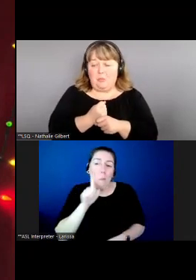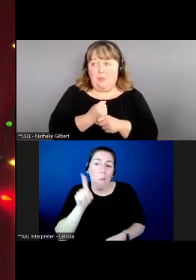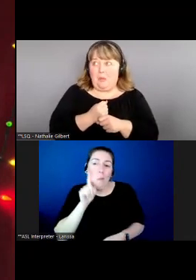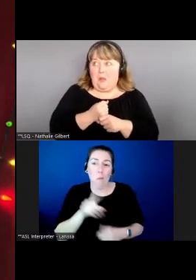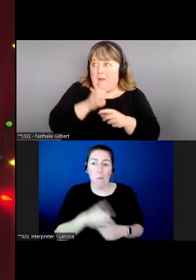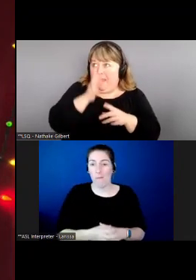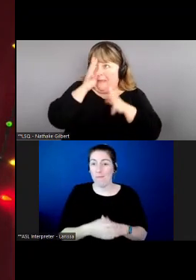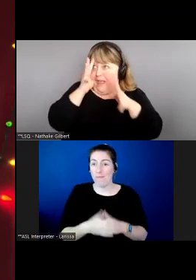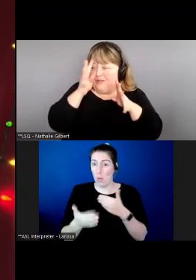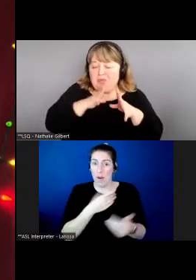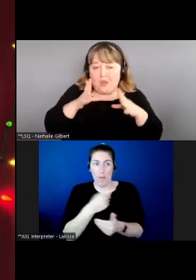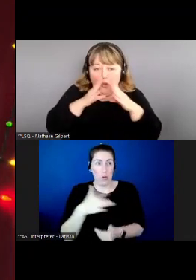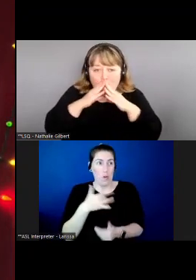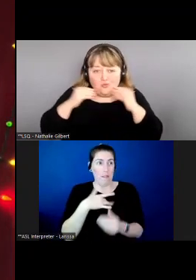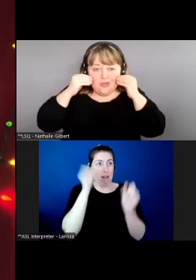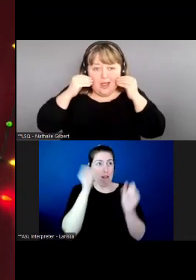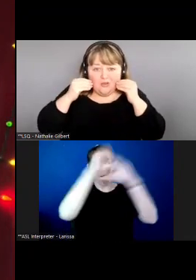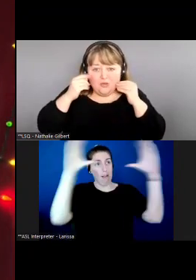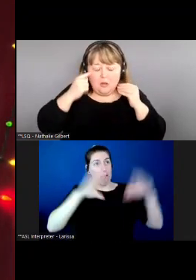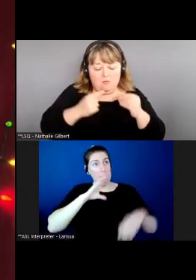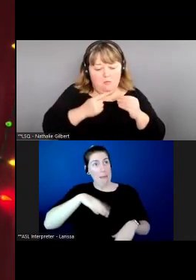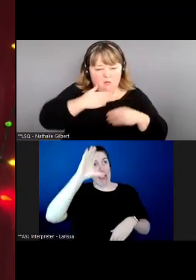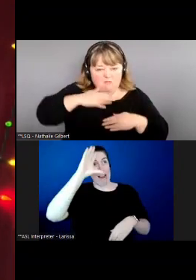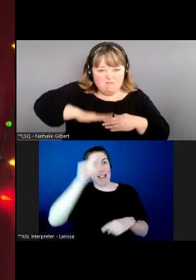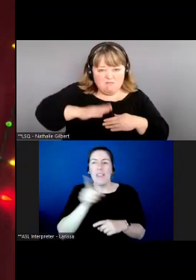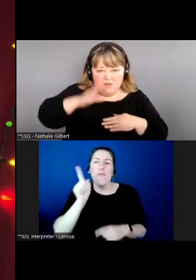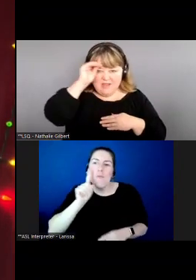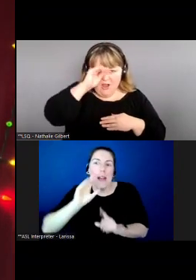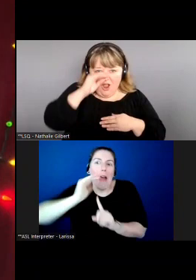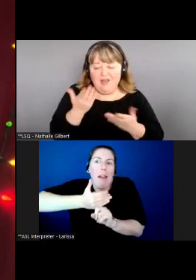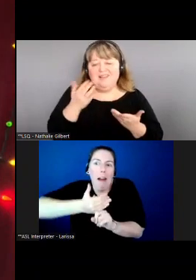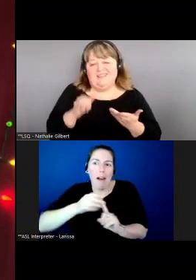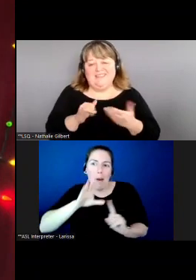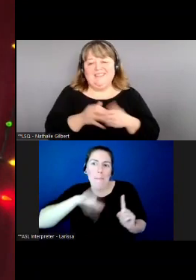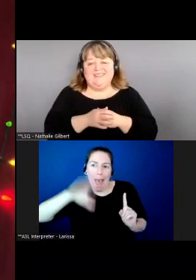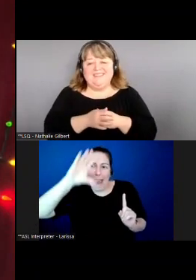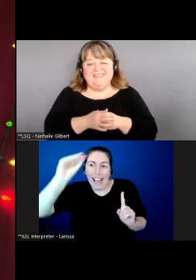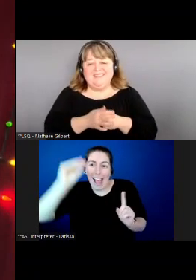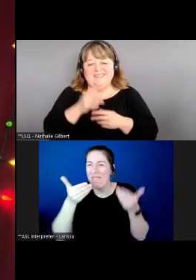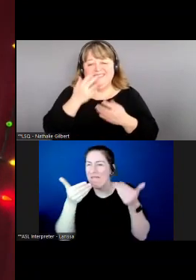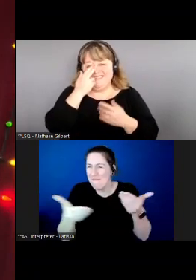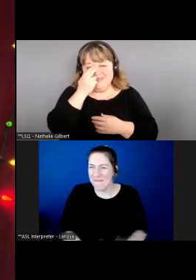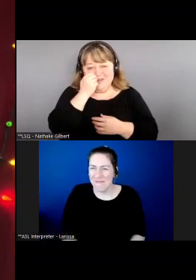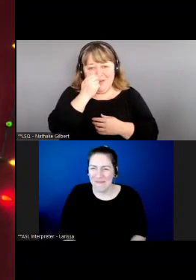bad guyish. It's kind of fun to pretend to be a bad guy for a little while.